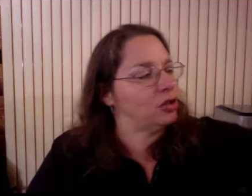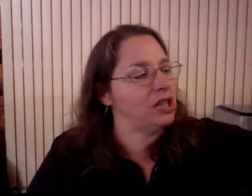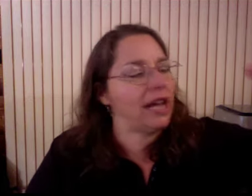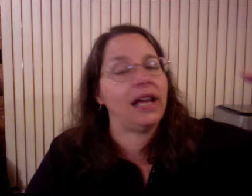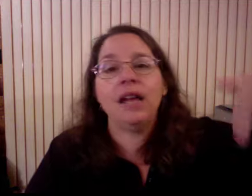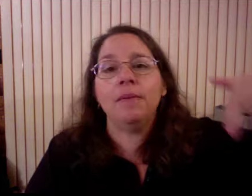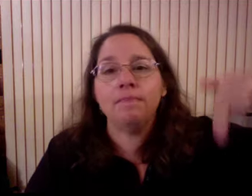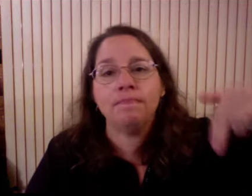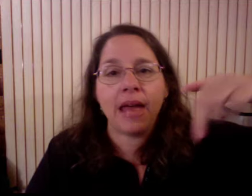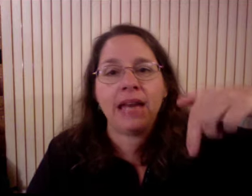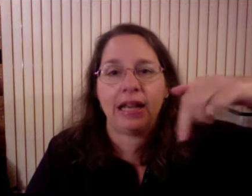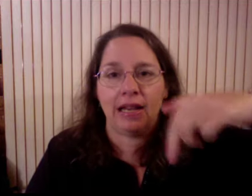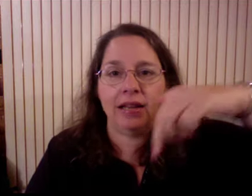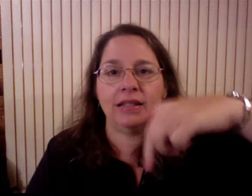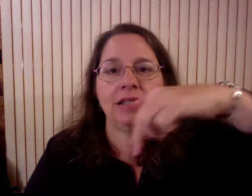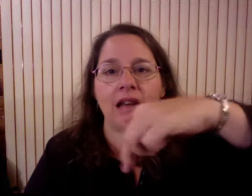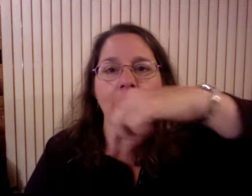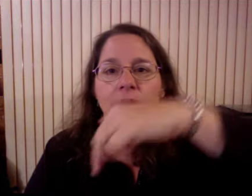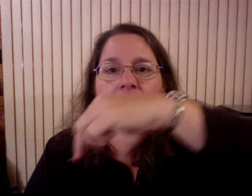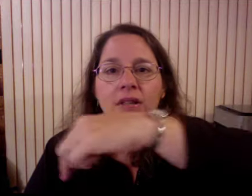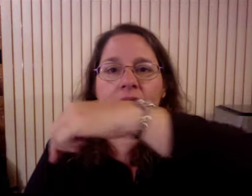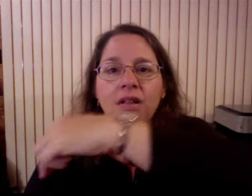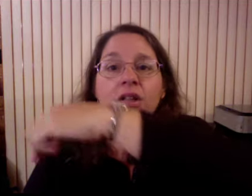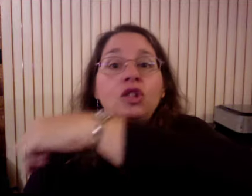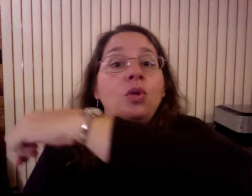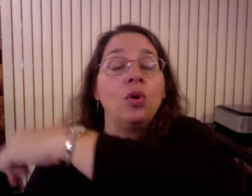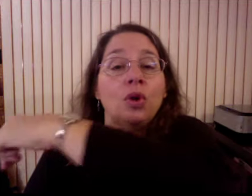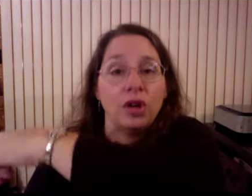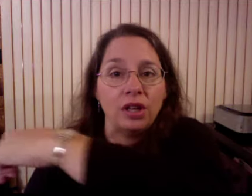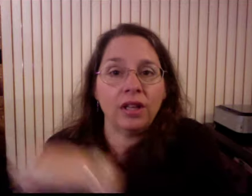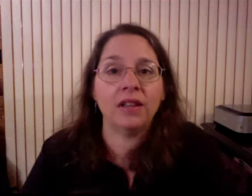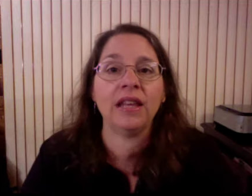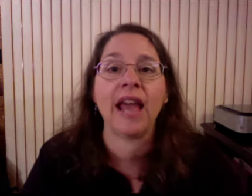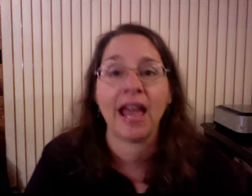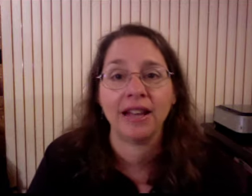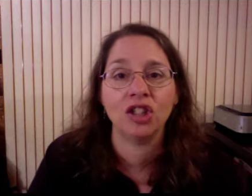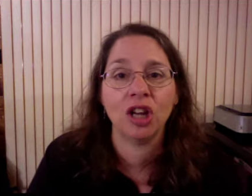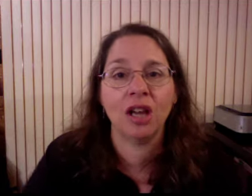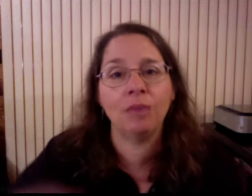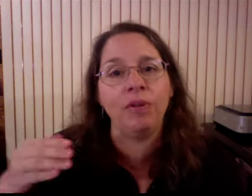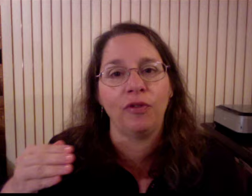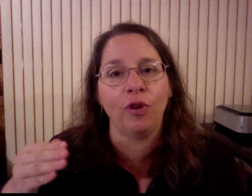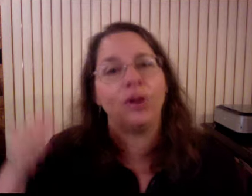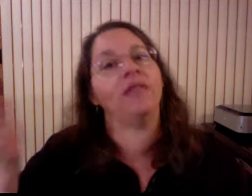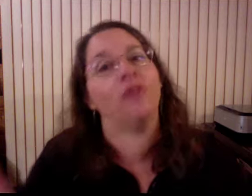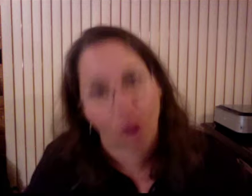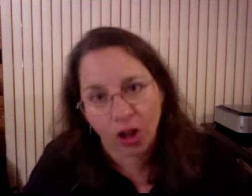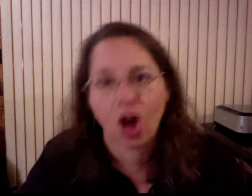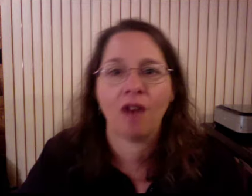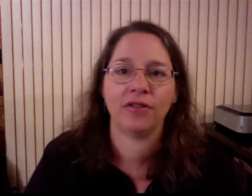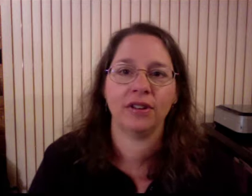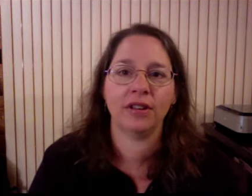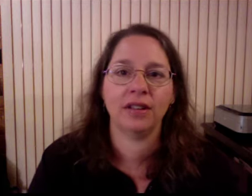take many steps toward the edge before we fall off the